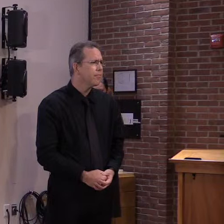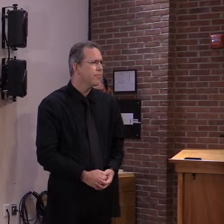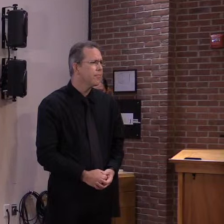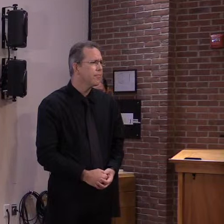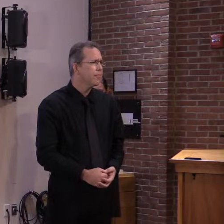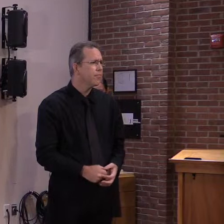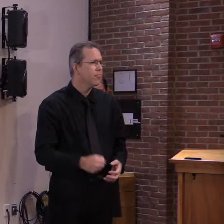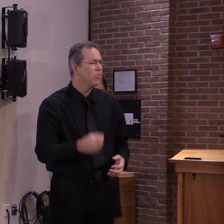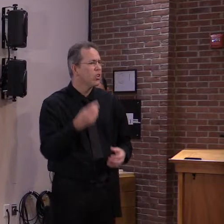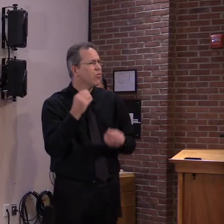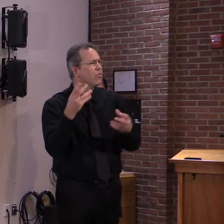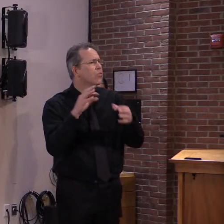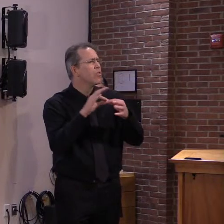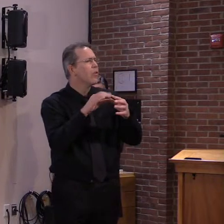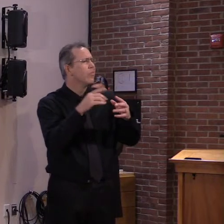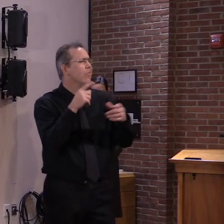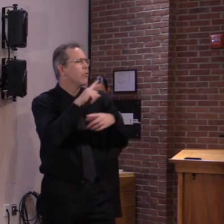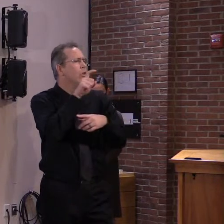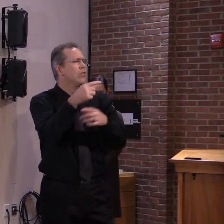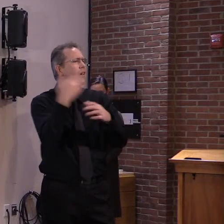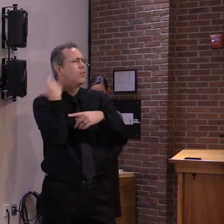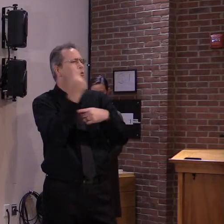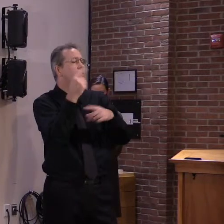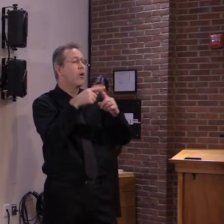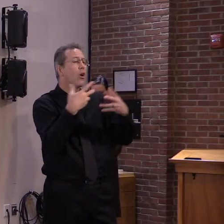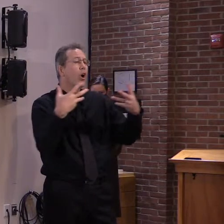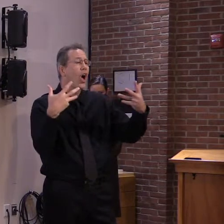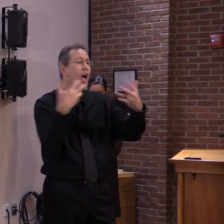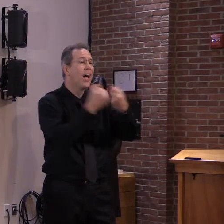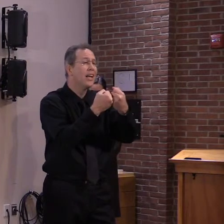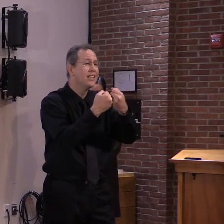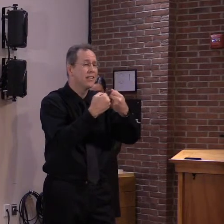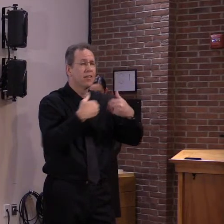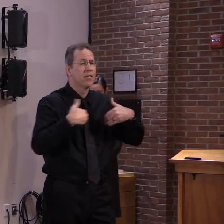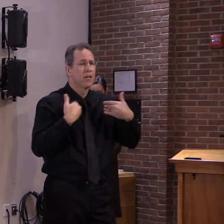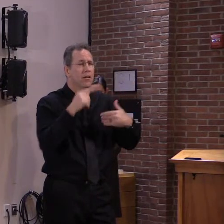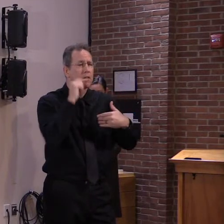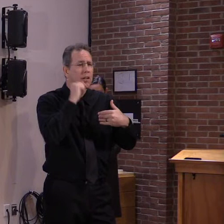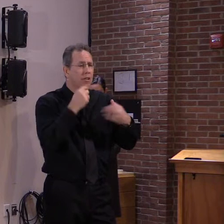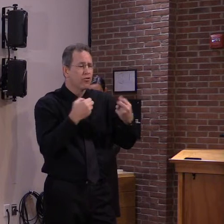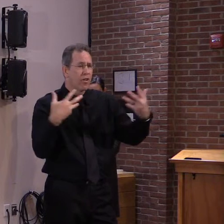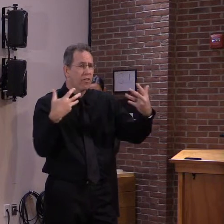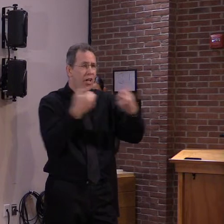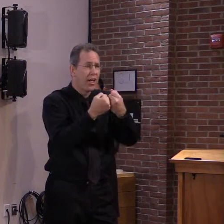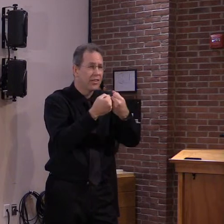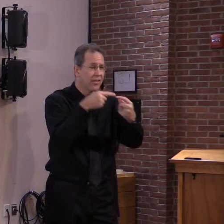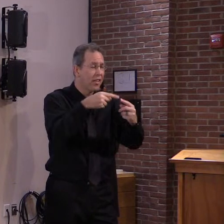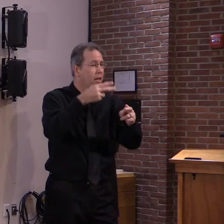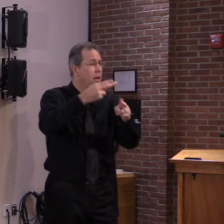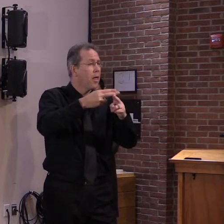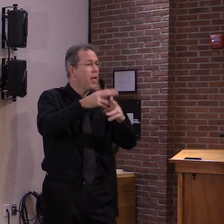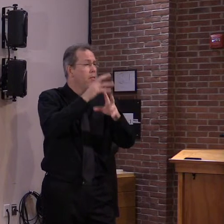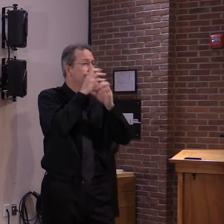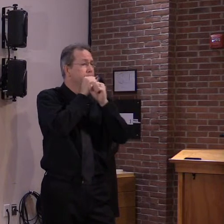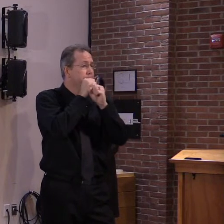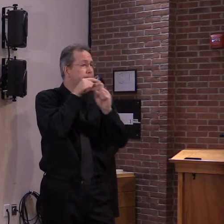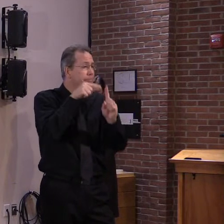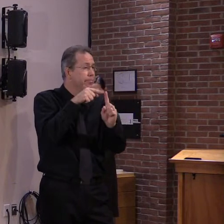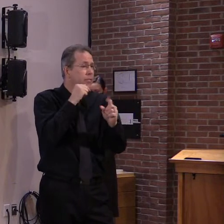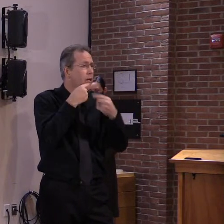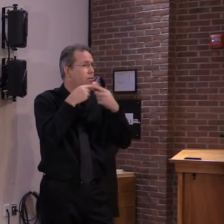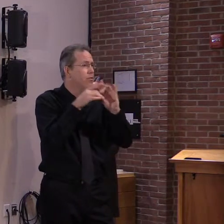wondering what you heard. We heard from the Commissioner the other day, and what time is short, I know, so what can you tell us, Governor, as